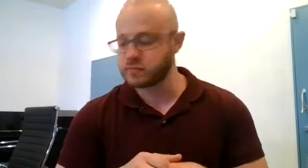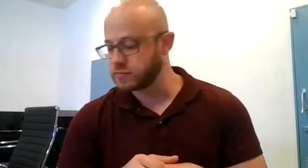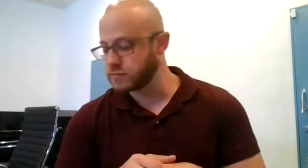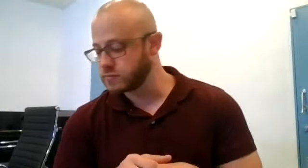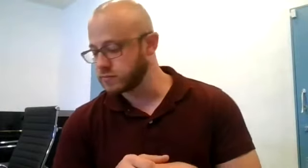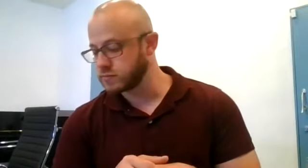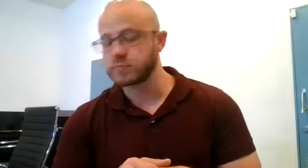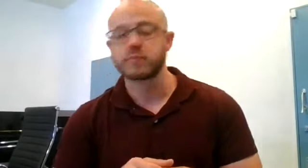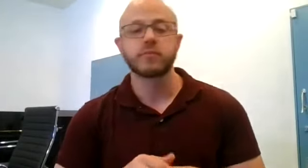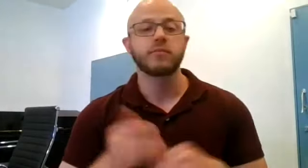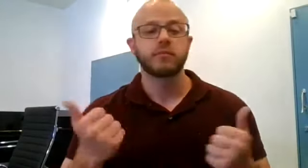vocabulary.